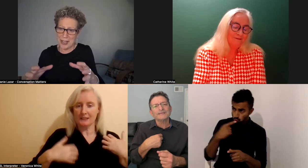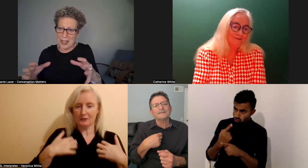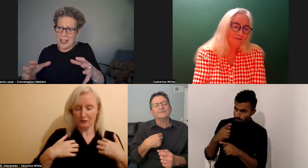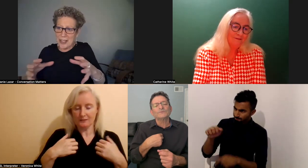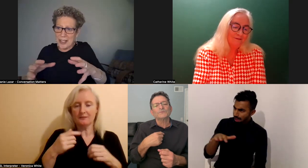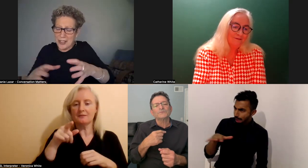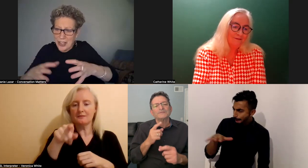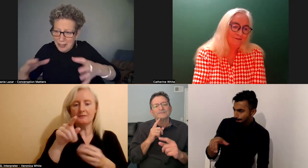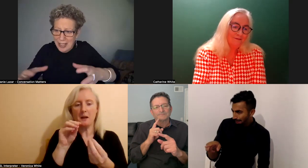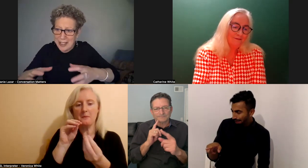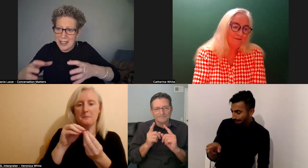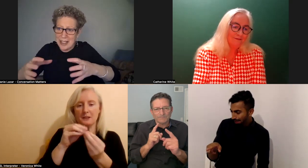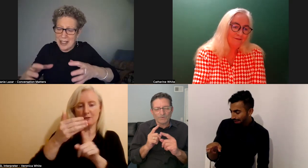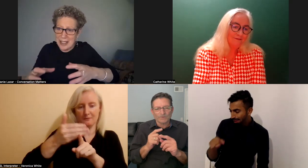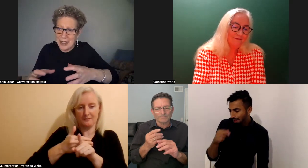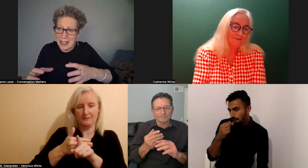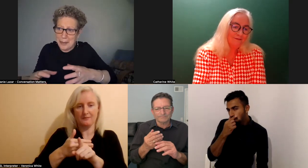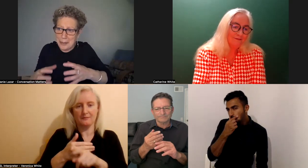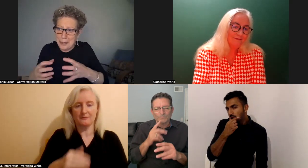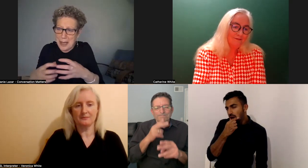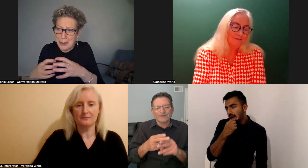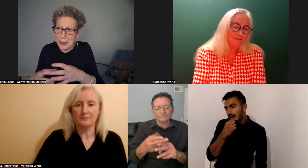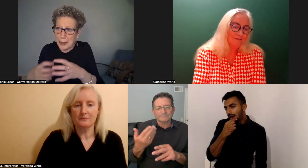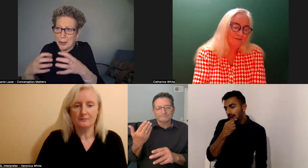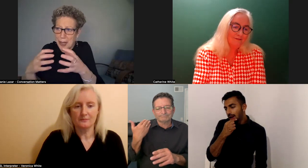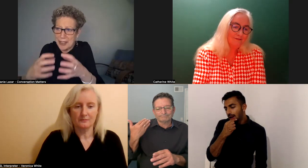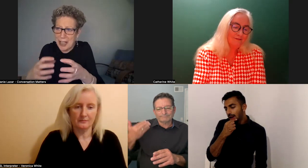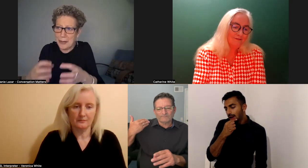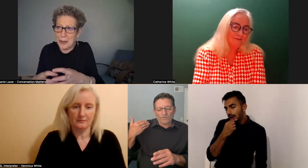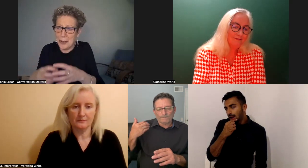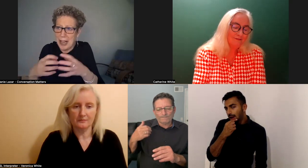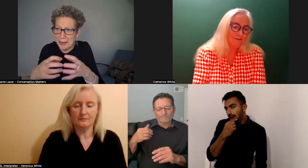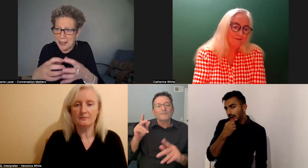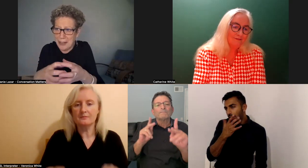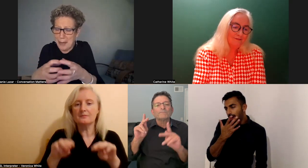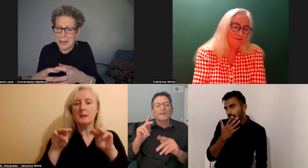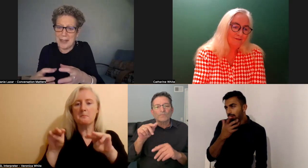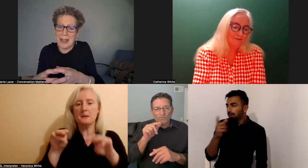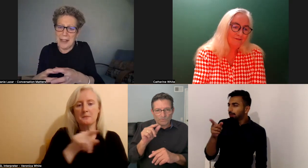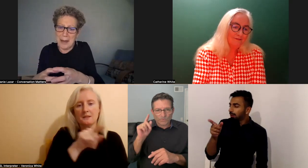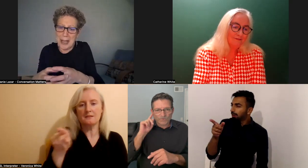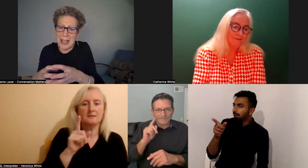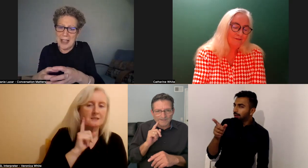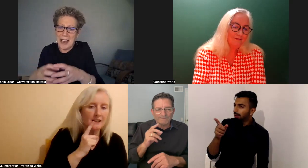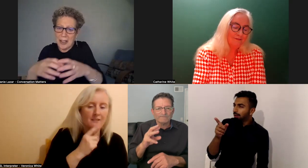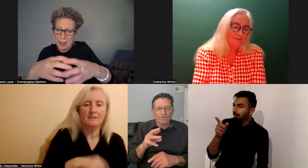about generally people who are deaf or have deaf members of their family create